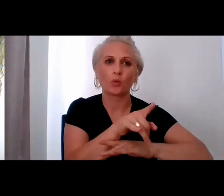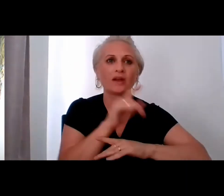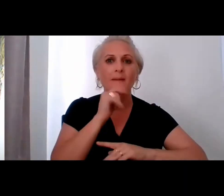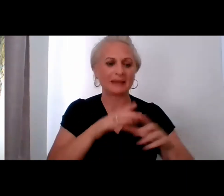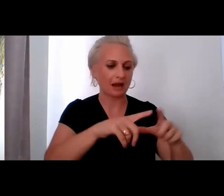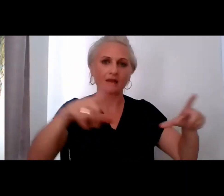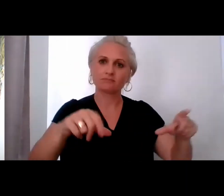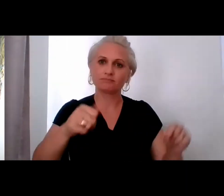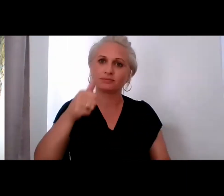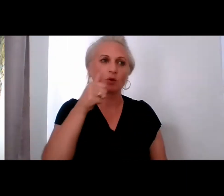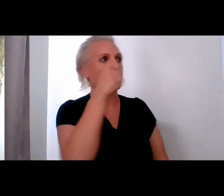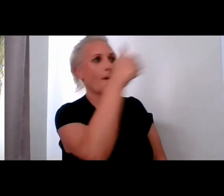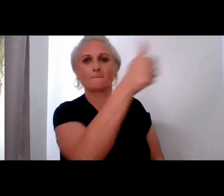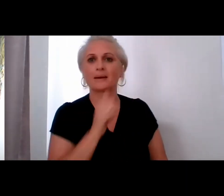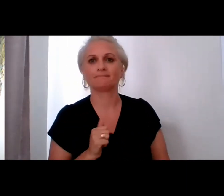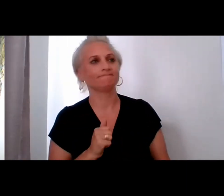question.